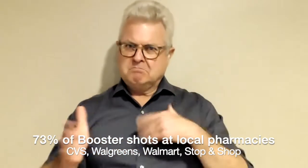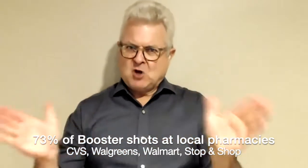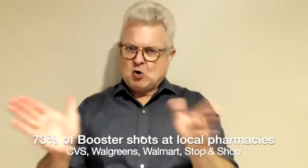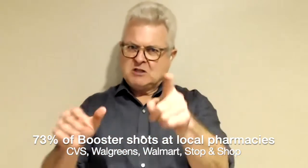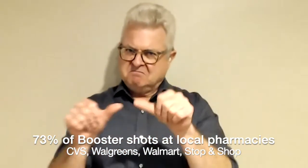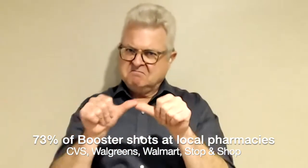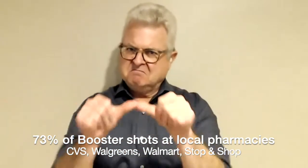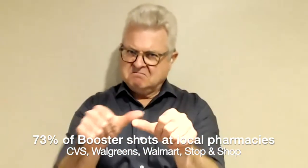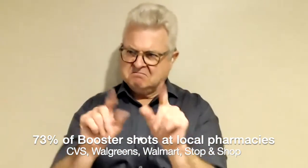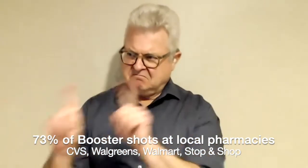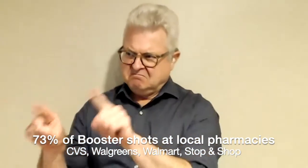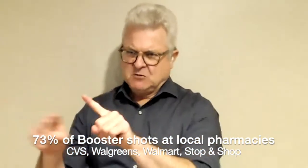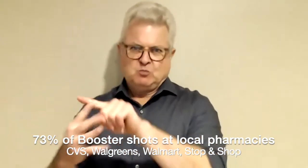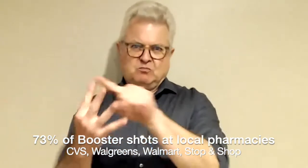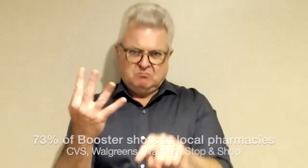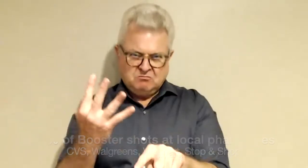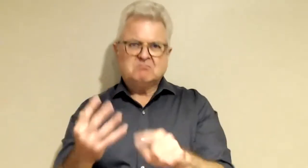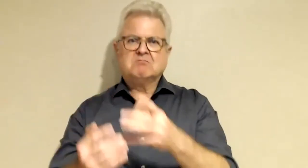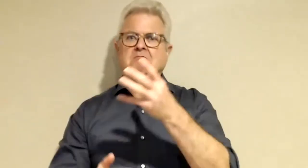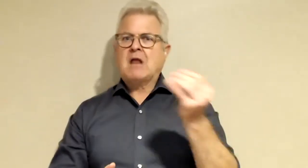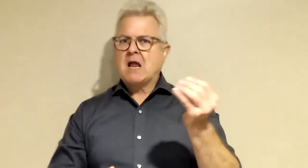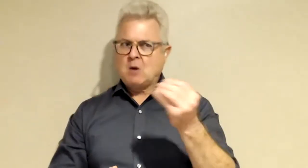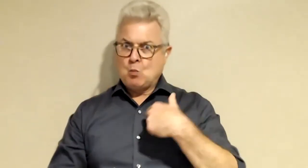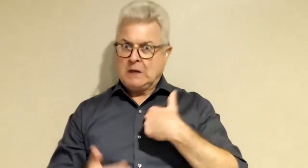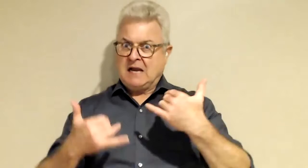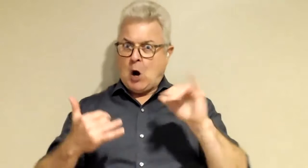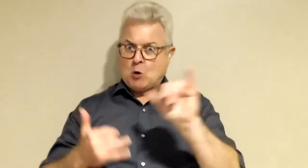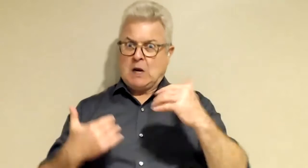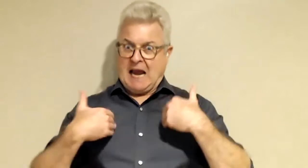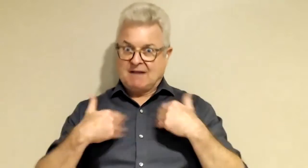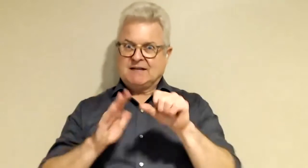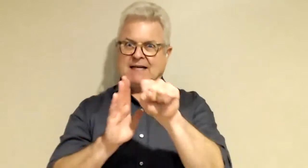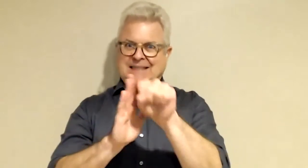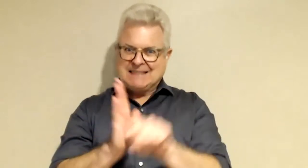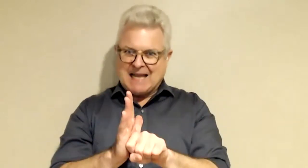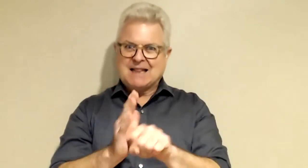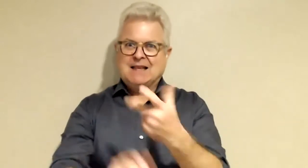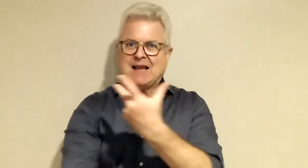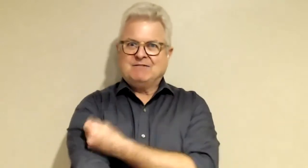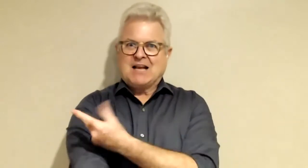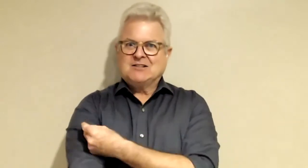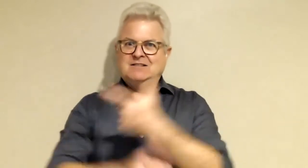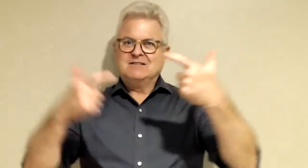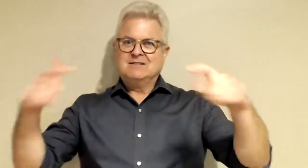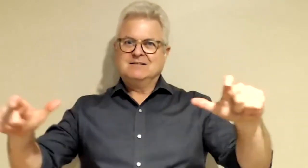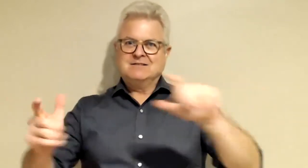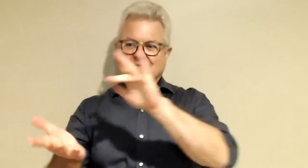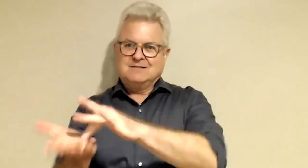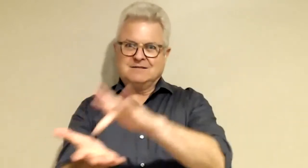Those are the four major players. I can encourage you to continue to go to those facilities to get your shots. Now, there were other places that